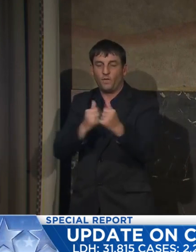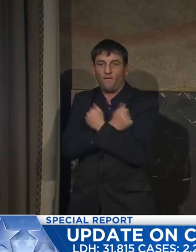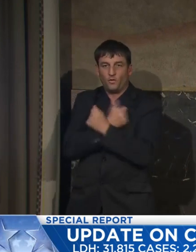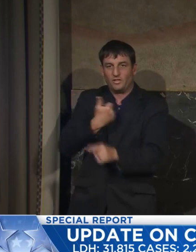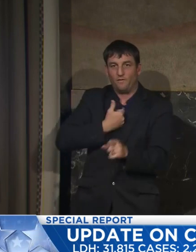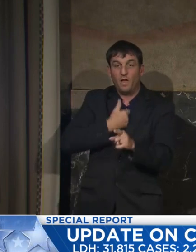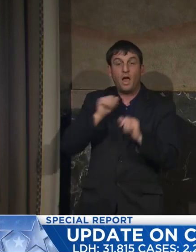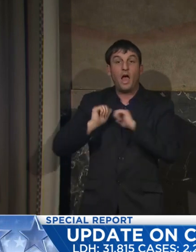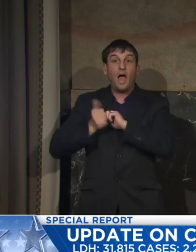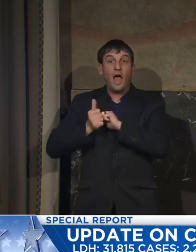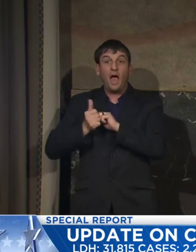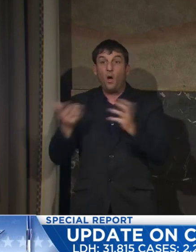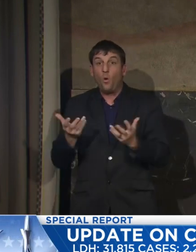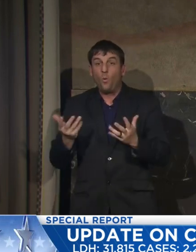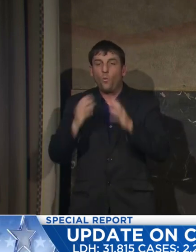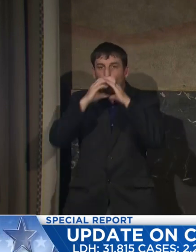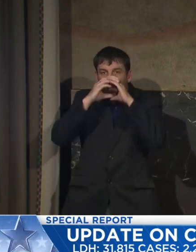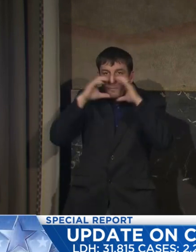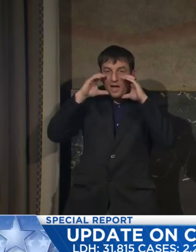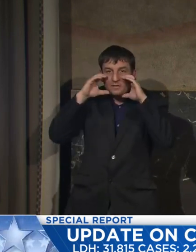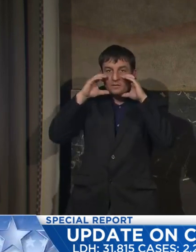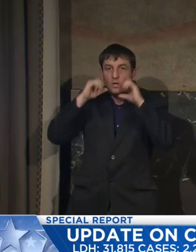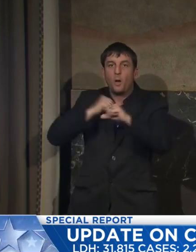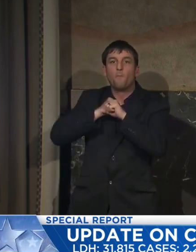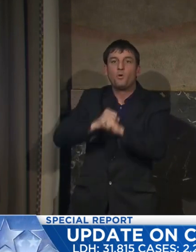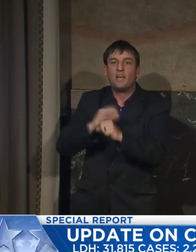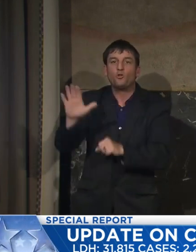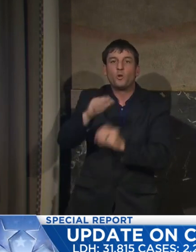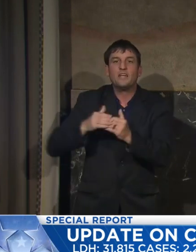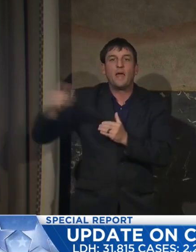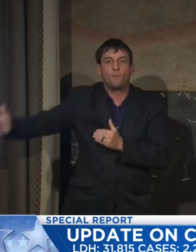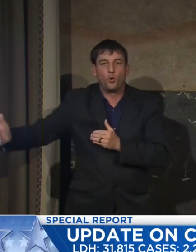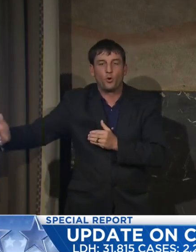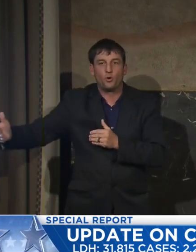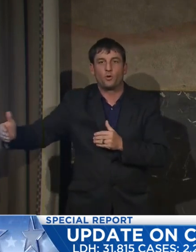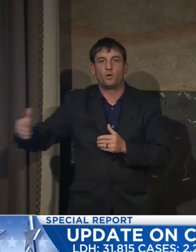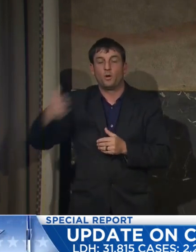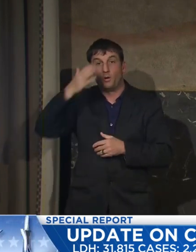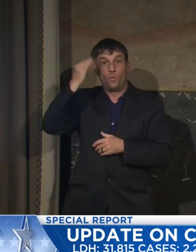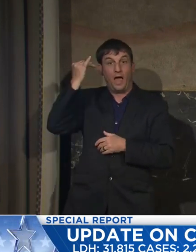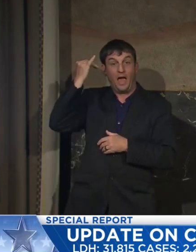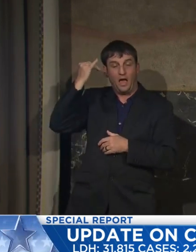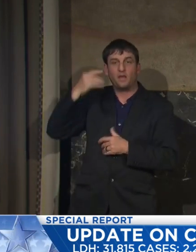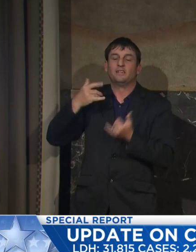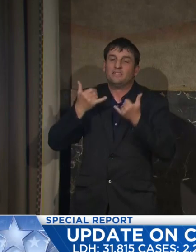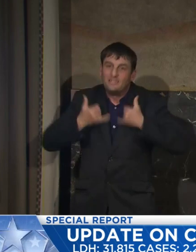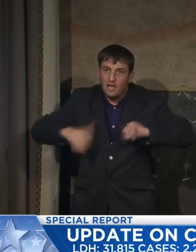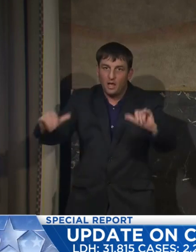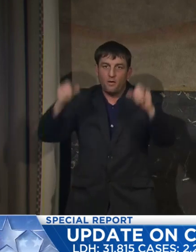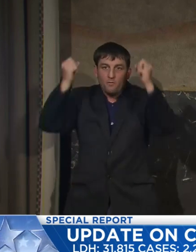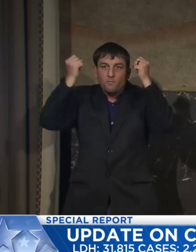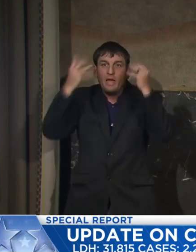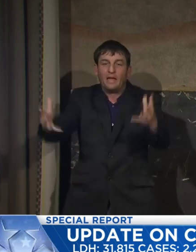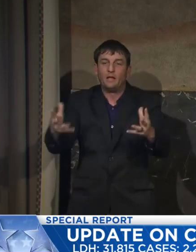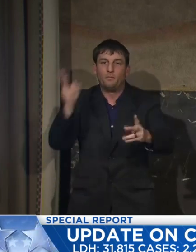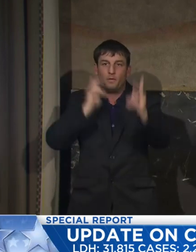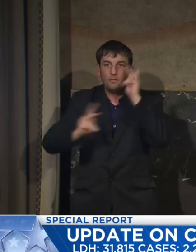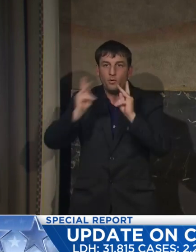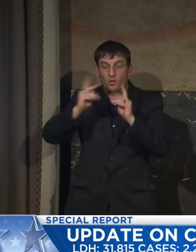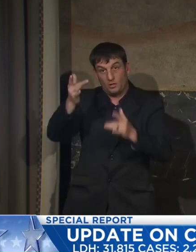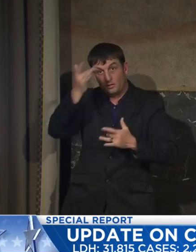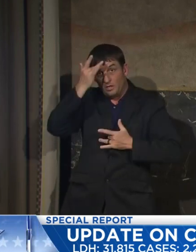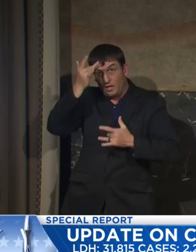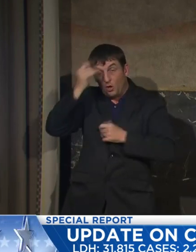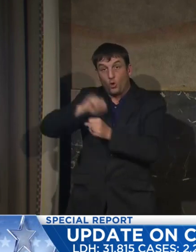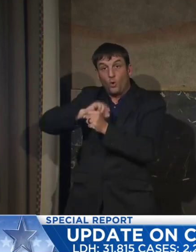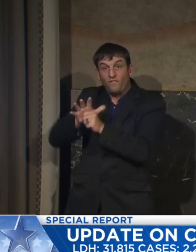wear that mask and protect your neighbor from yourself, because there is still a substantial number of people out there with COVID who don't know they have